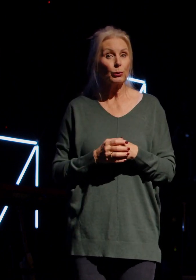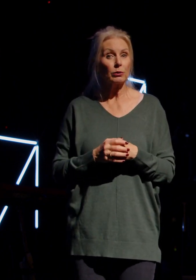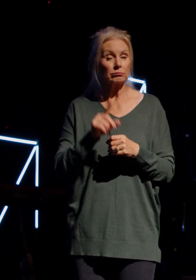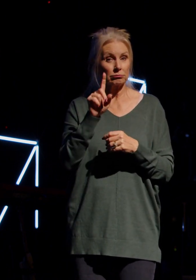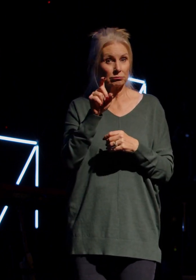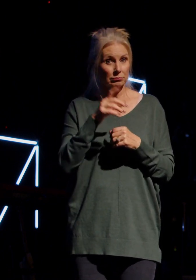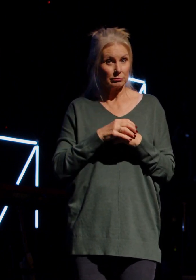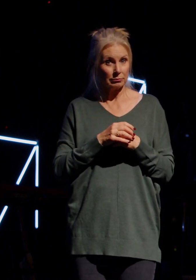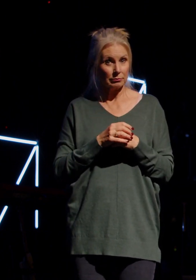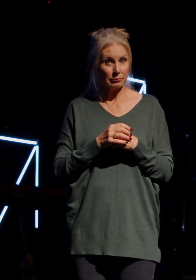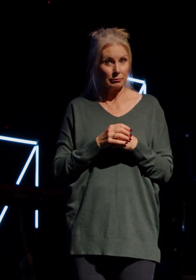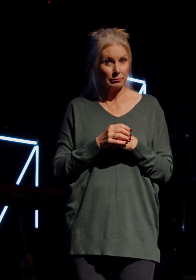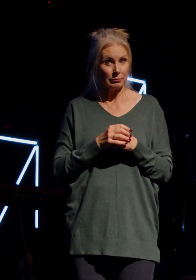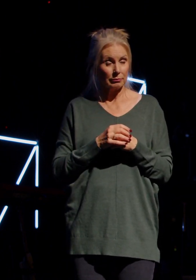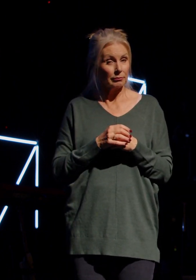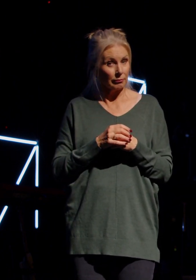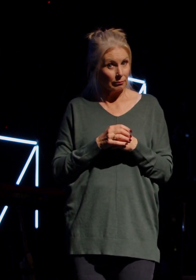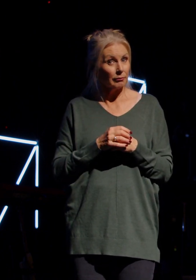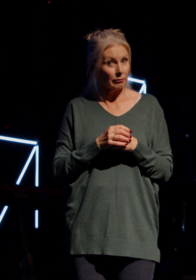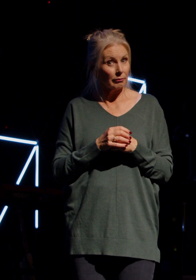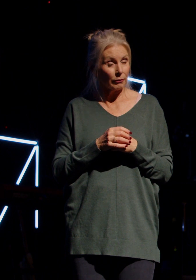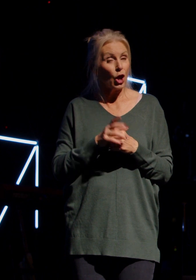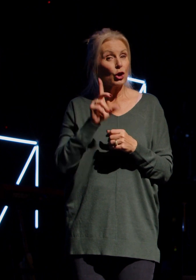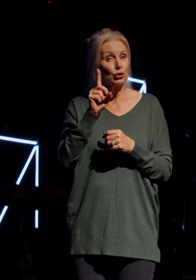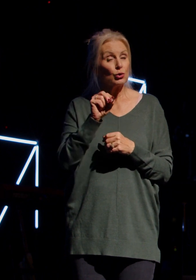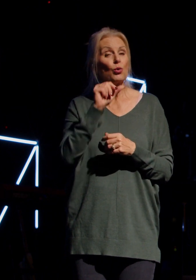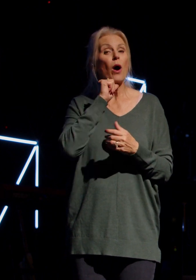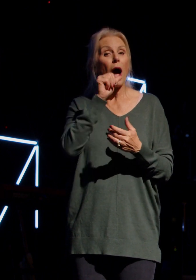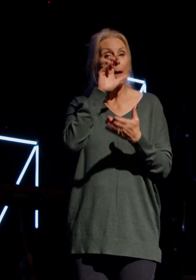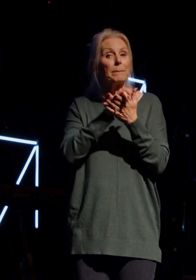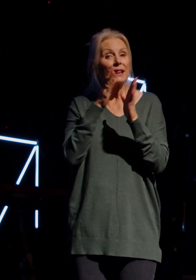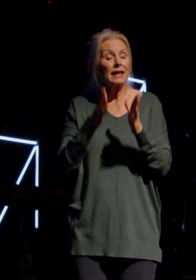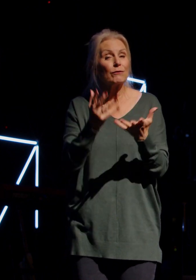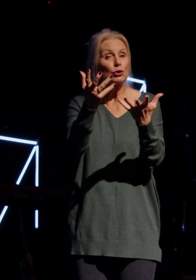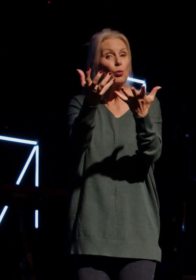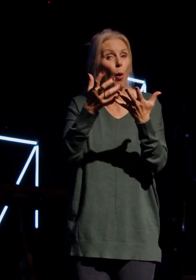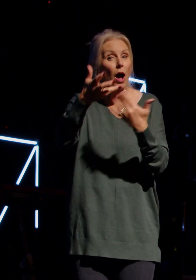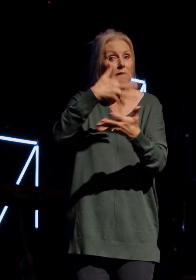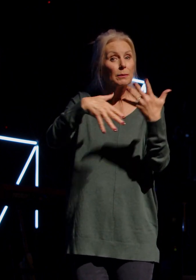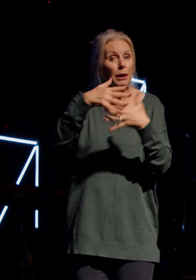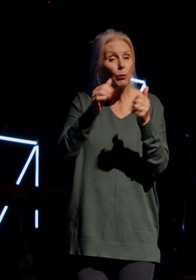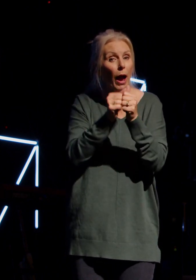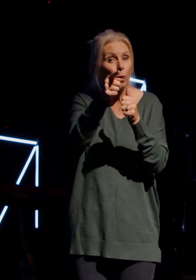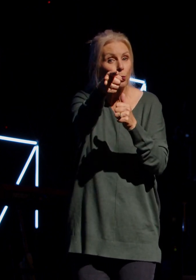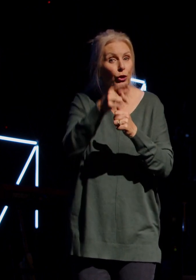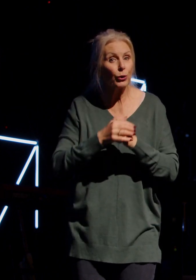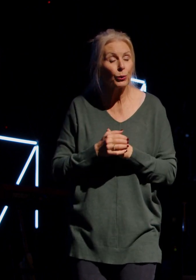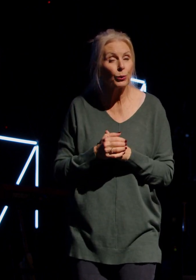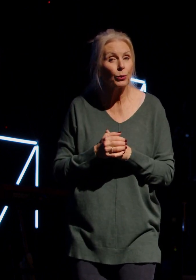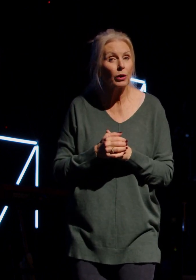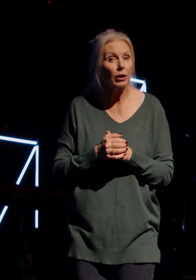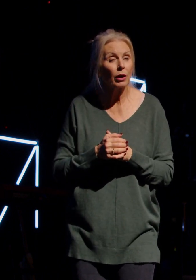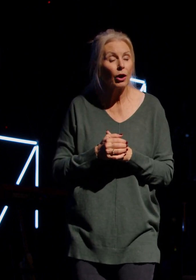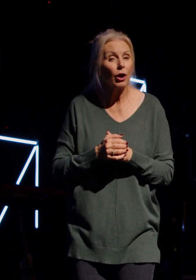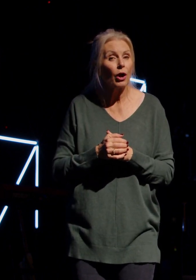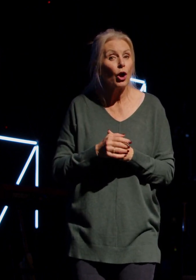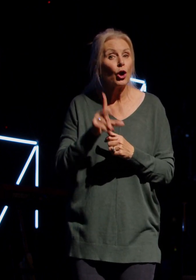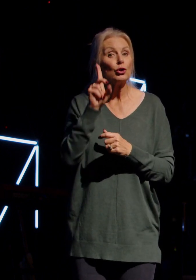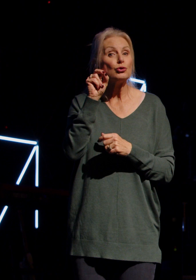Do they like you? Do unbelievers want to be around you? Do they think well of